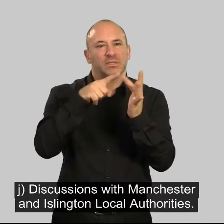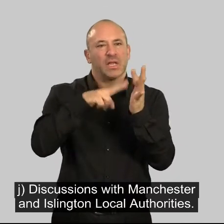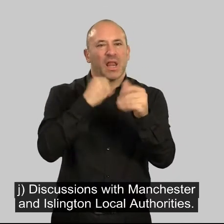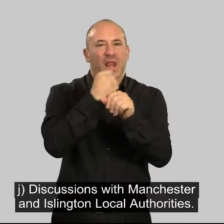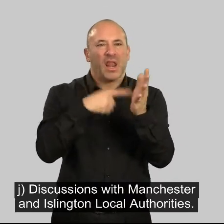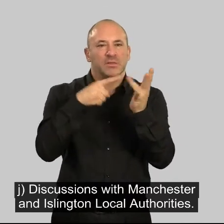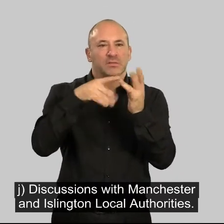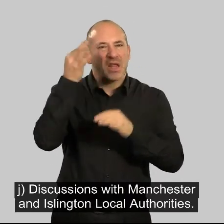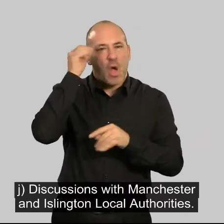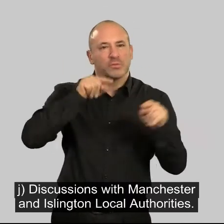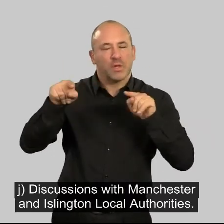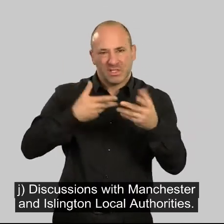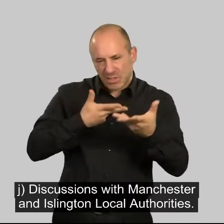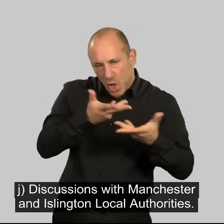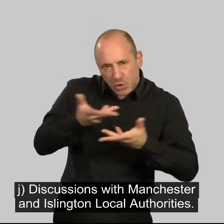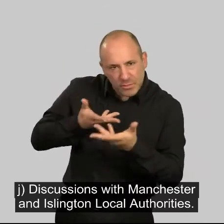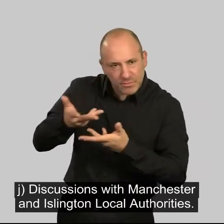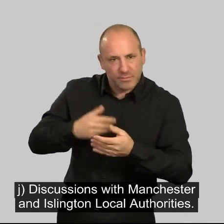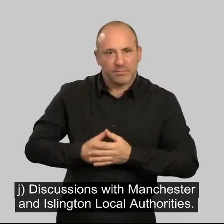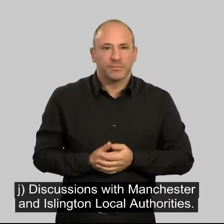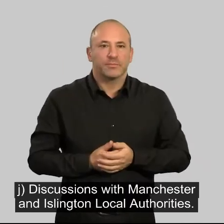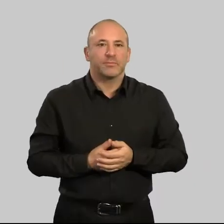Manchester and Islington local authorities.